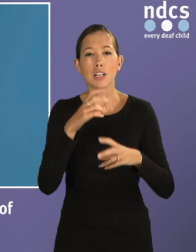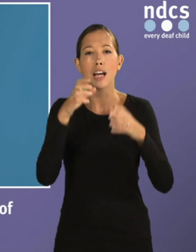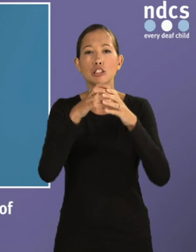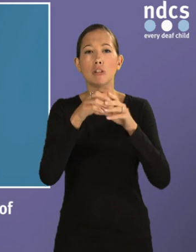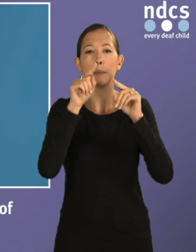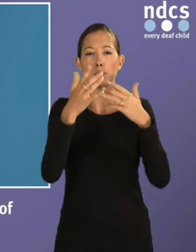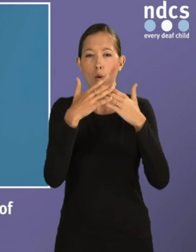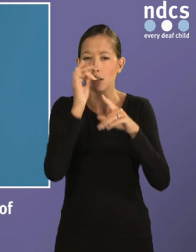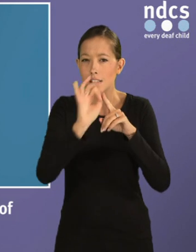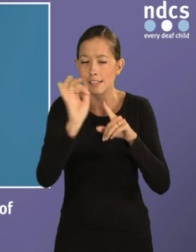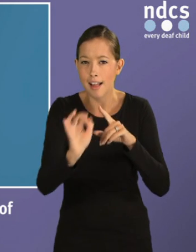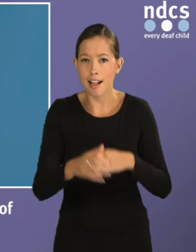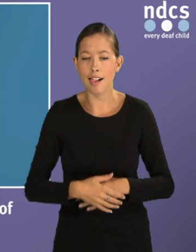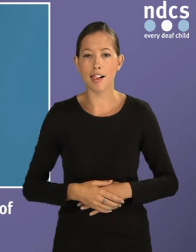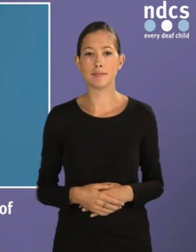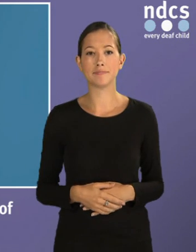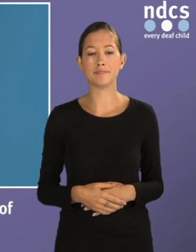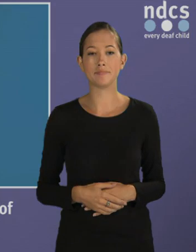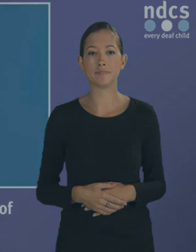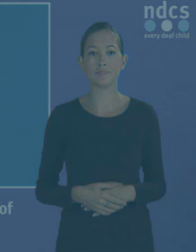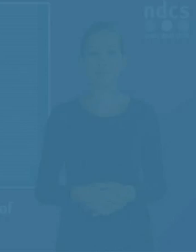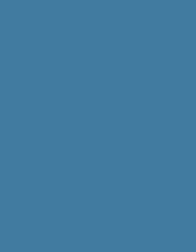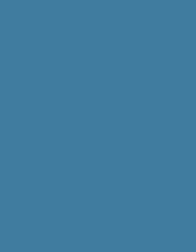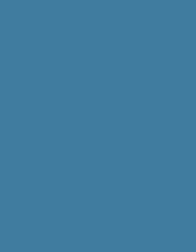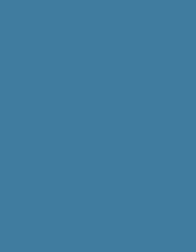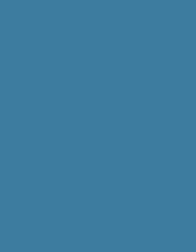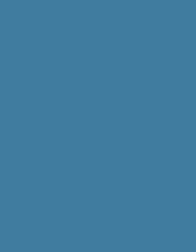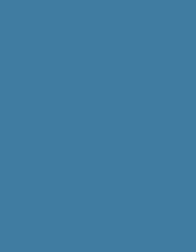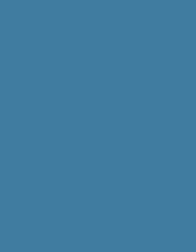Let's look at the categories of abuse in more detail.